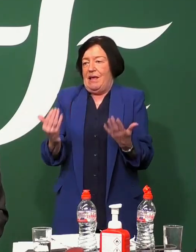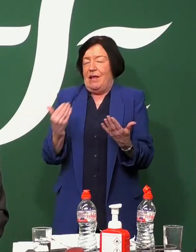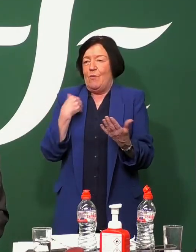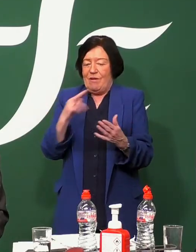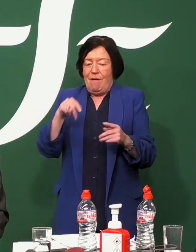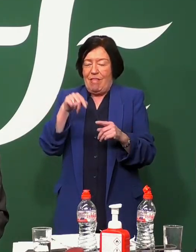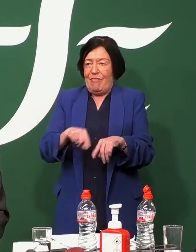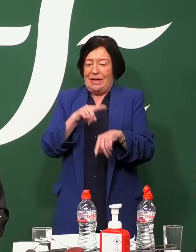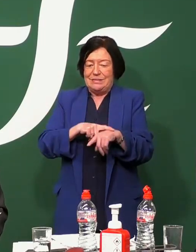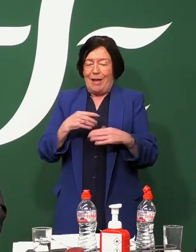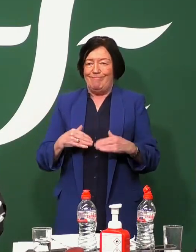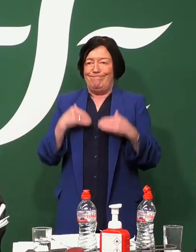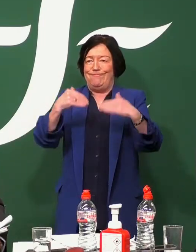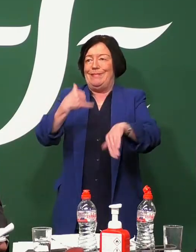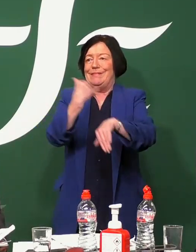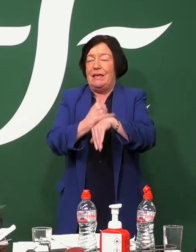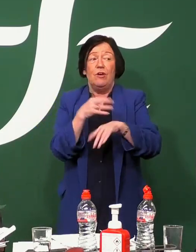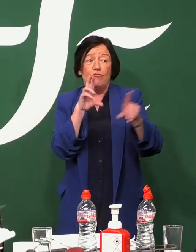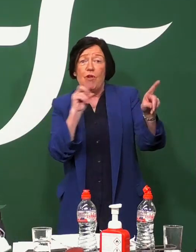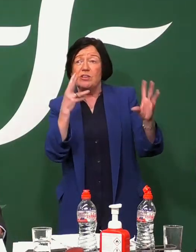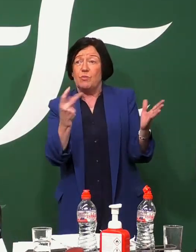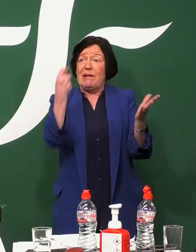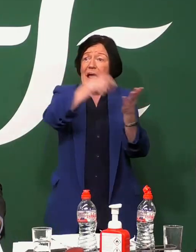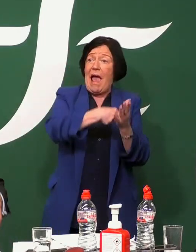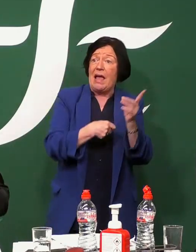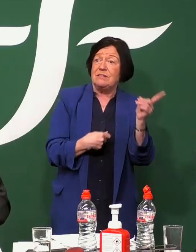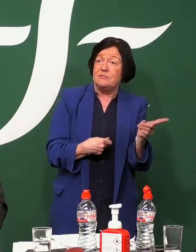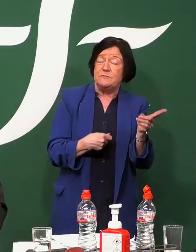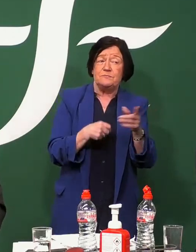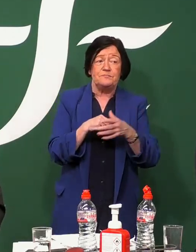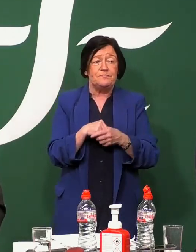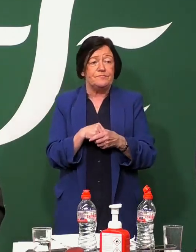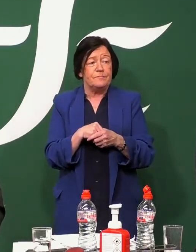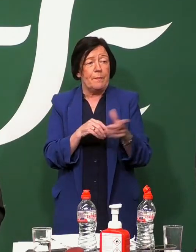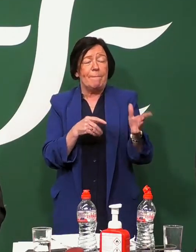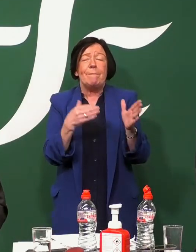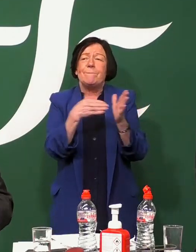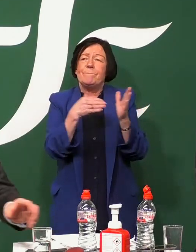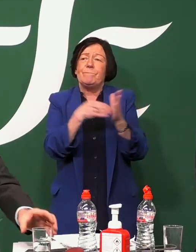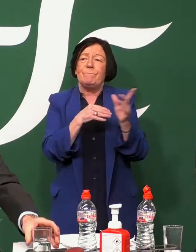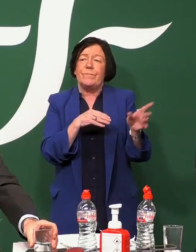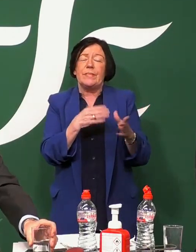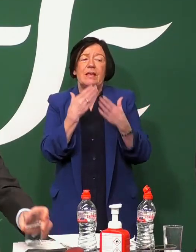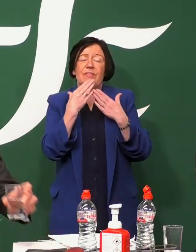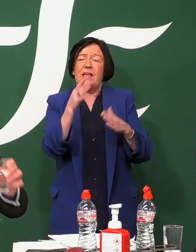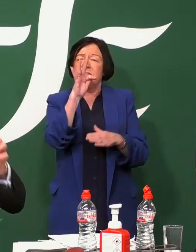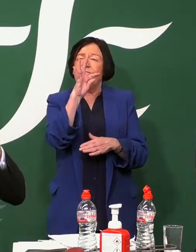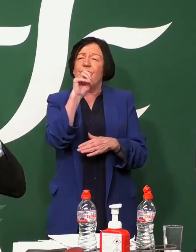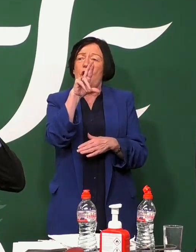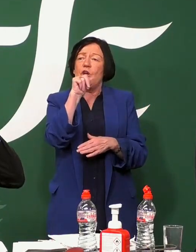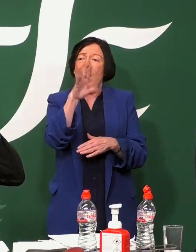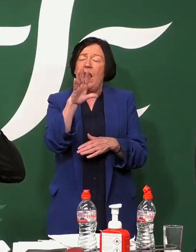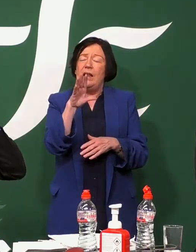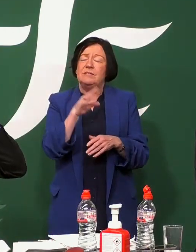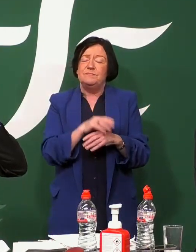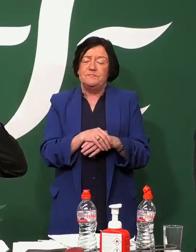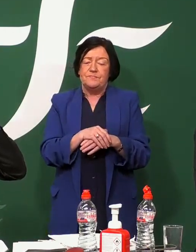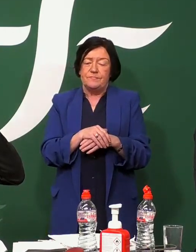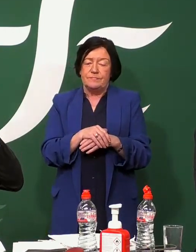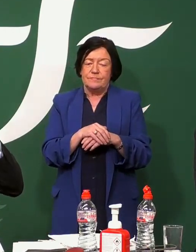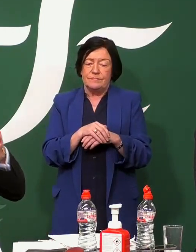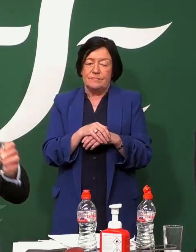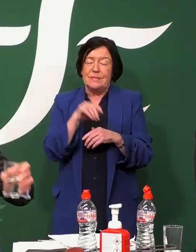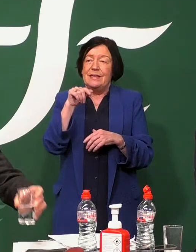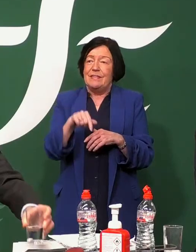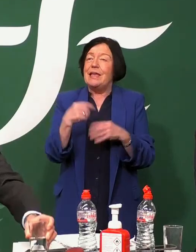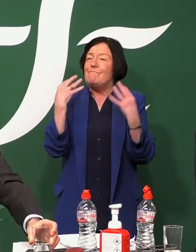that stage yet. So, Ross, you might want to answer or add to that. Yeah, thanks, Fergal. I think it's the